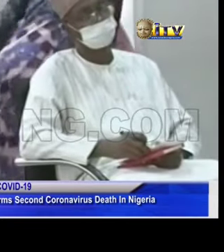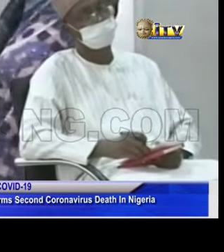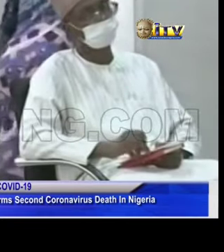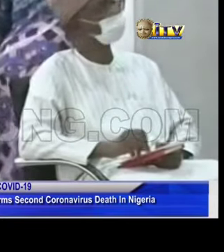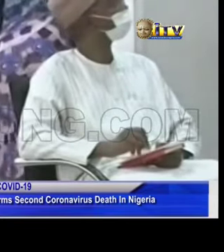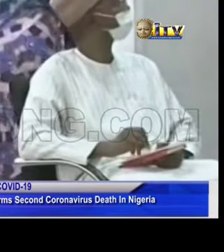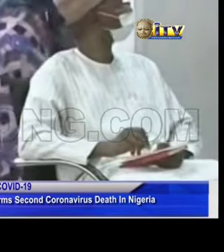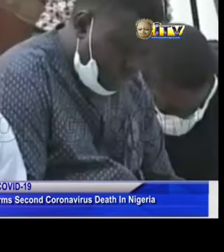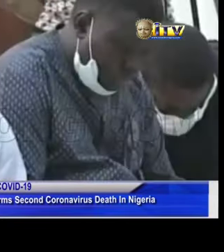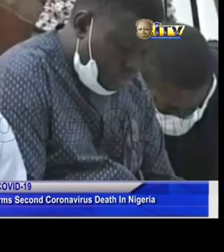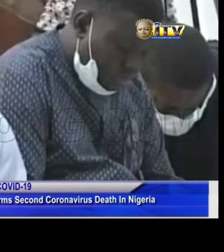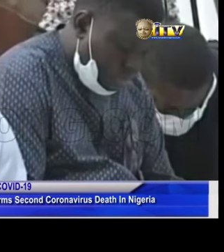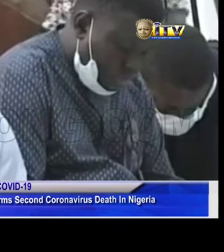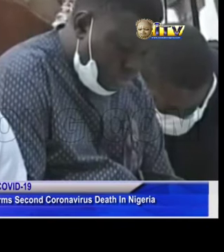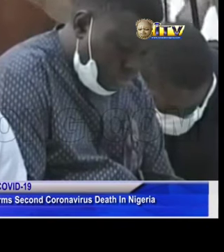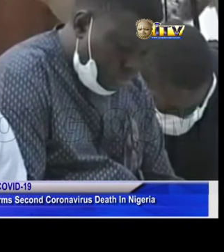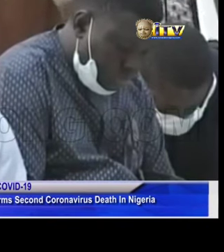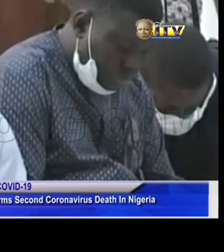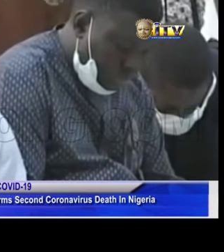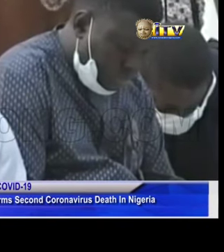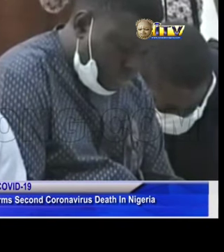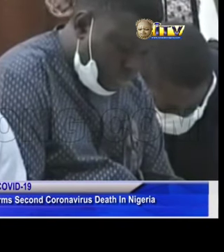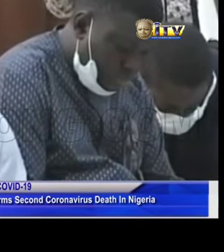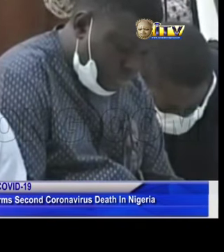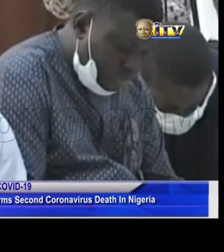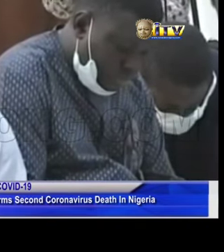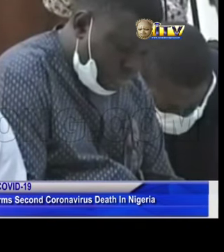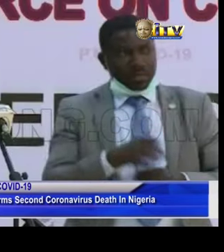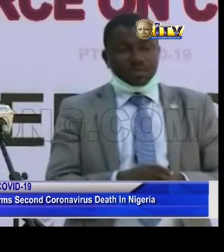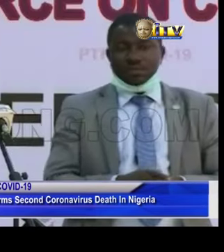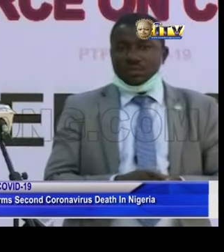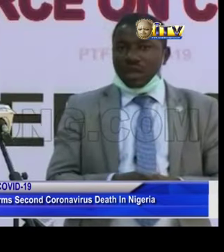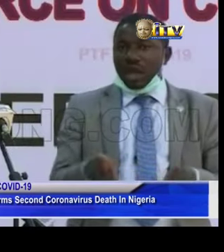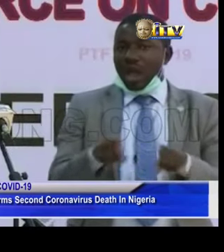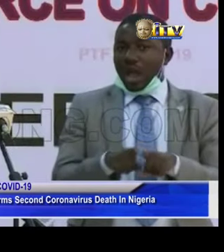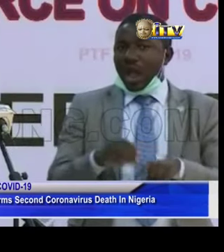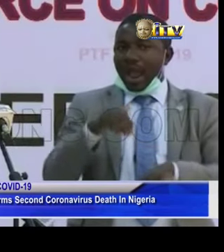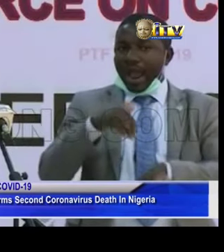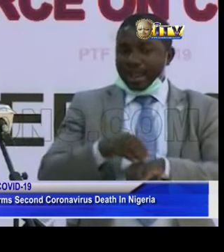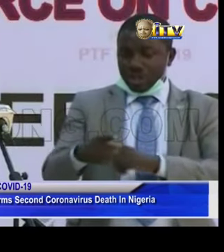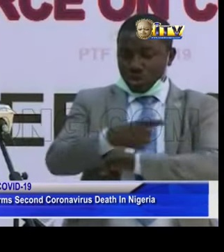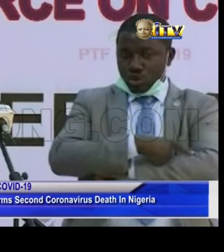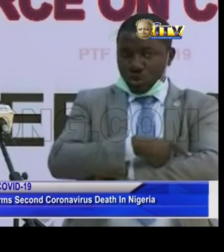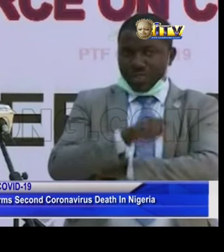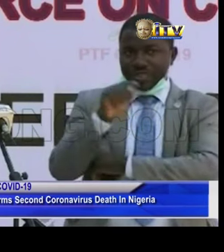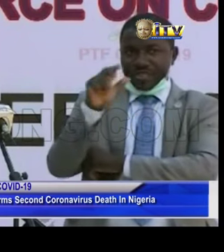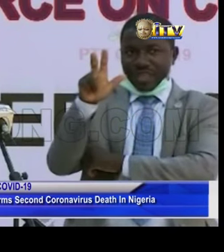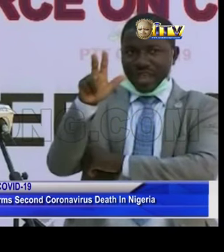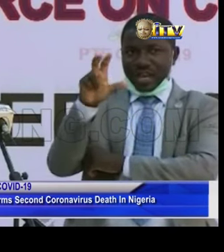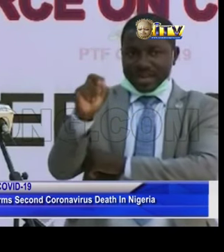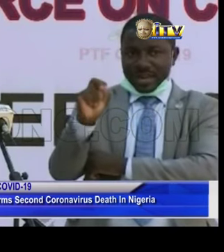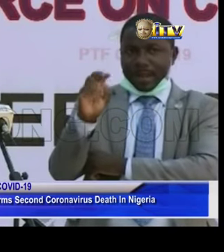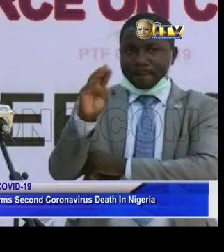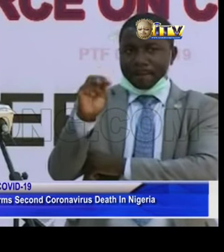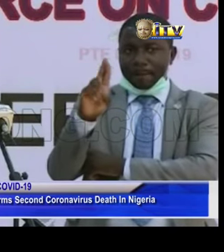persons who came in from overseas. He said the highest number of confirmed cases are in Lagos and Abuja. We have